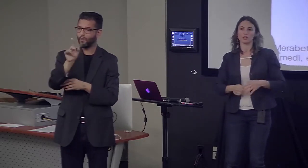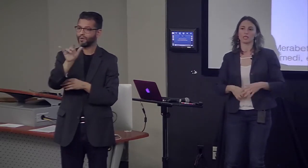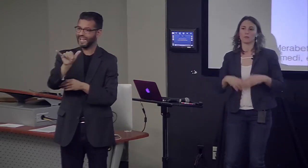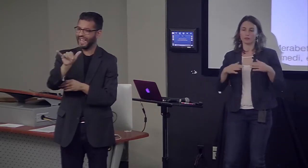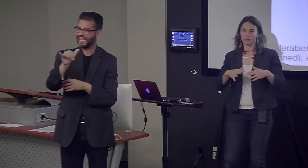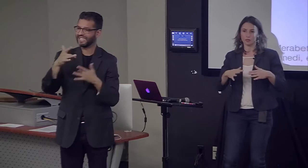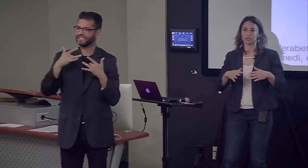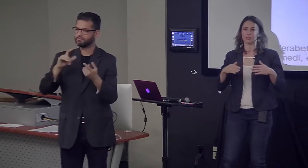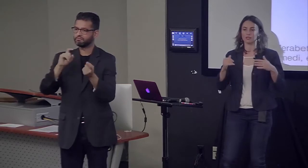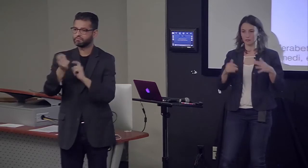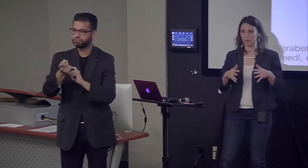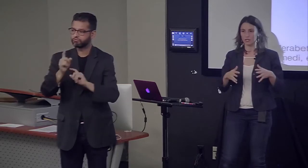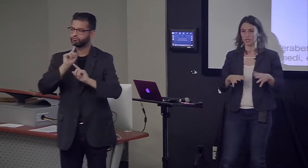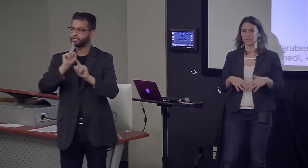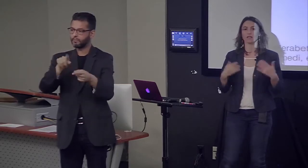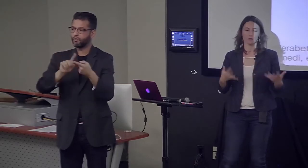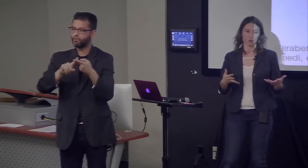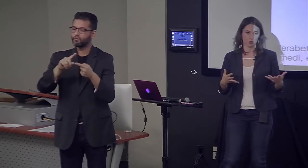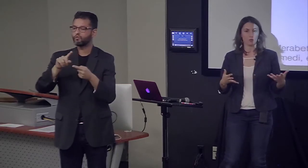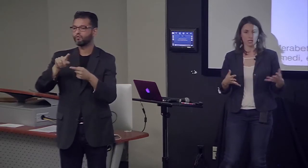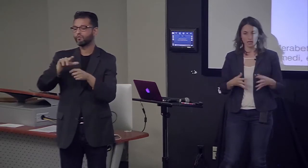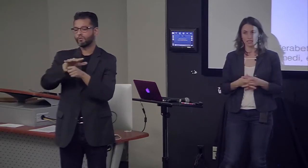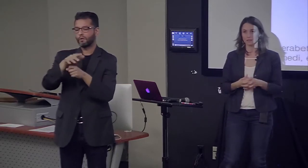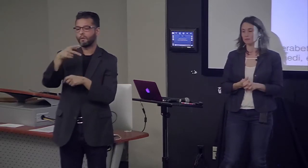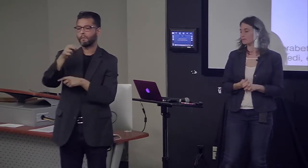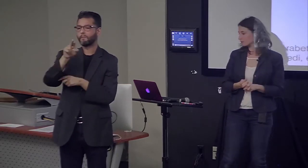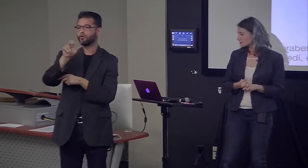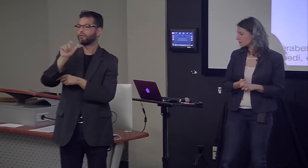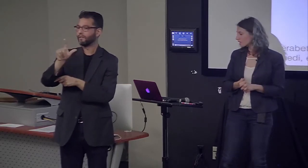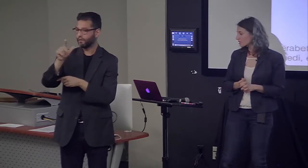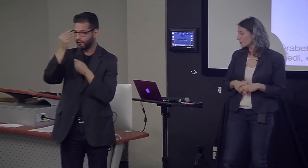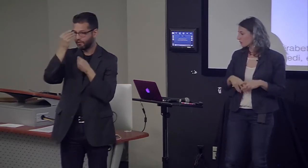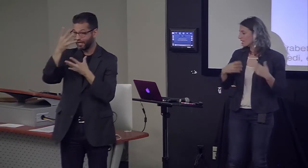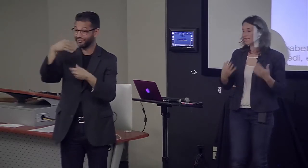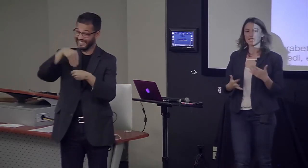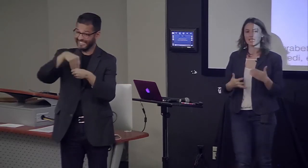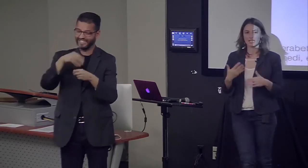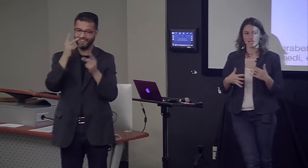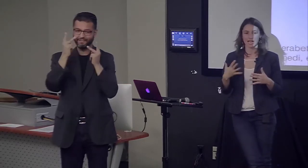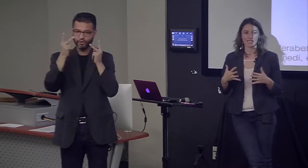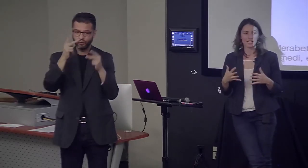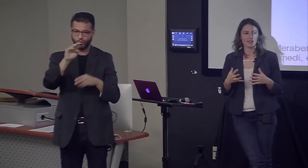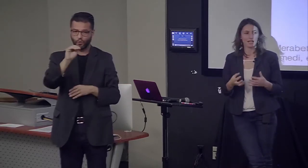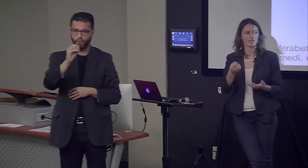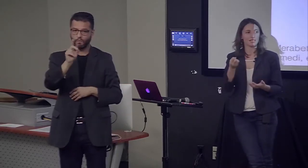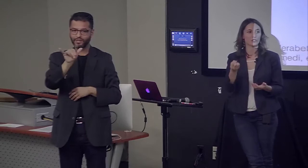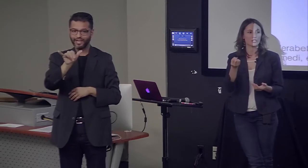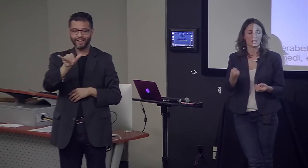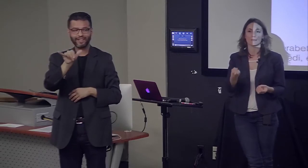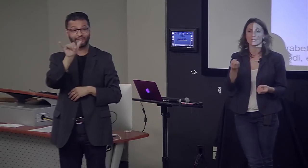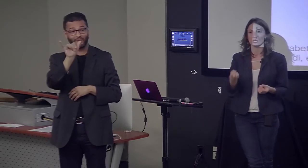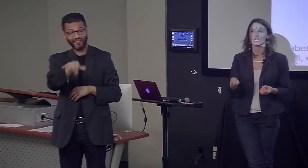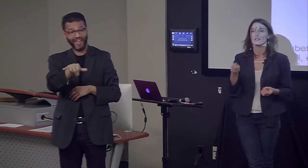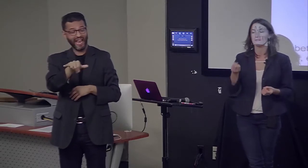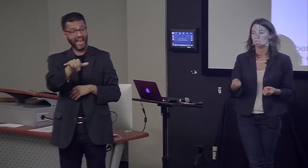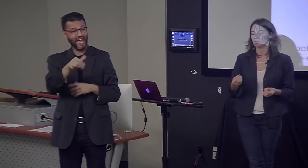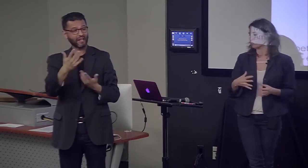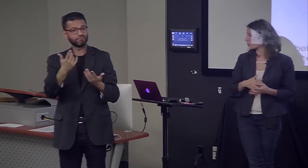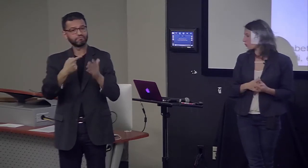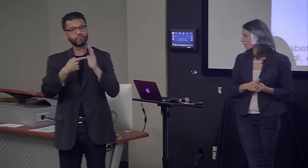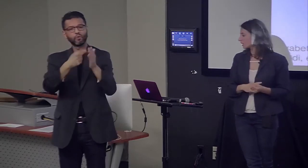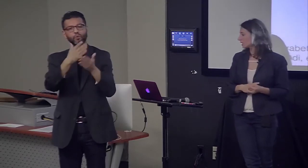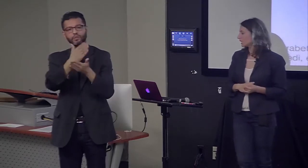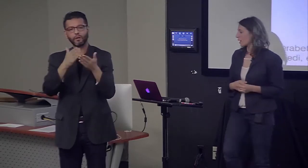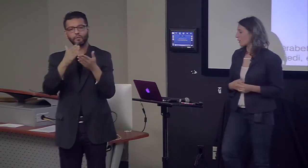to peripheral information in the visual modality. So this is the idea that there's some intrinsic